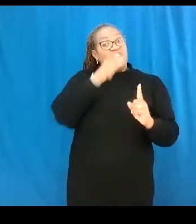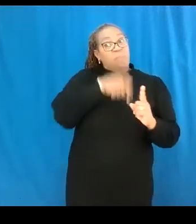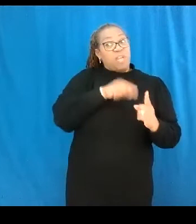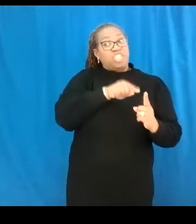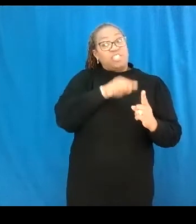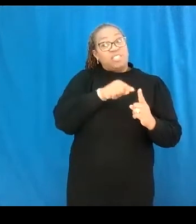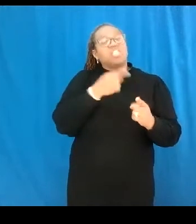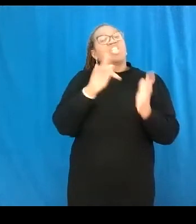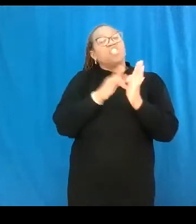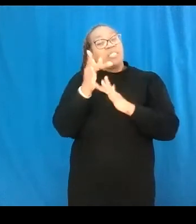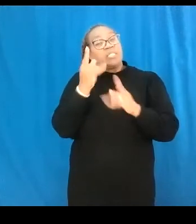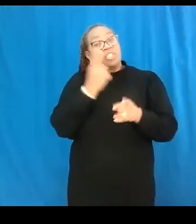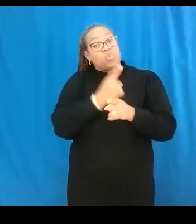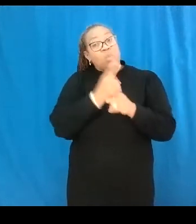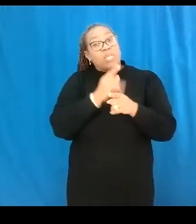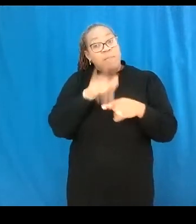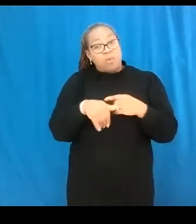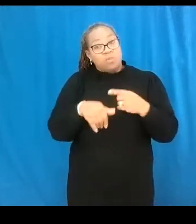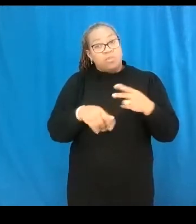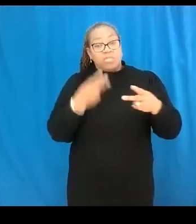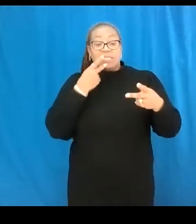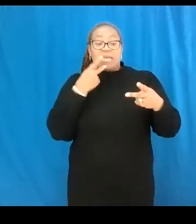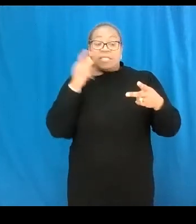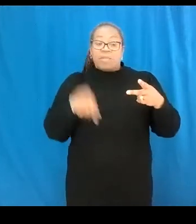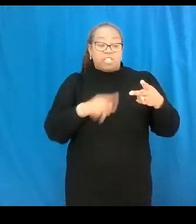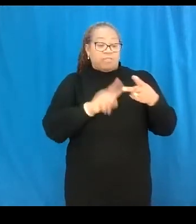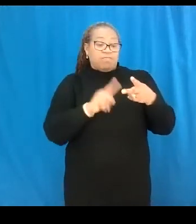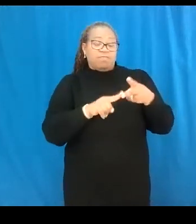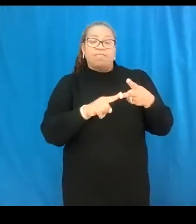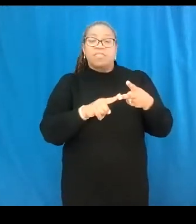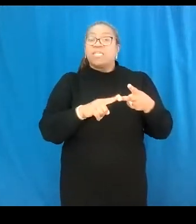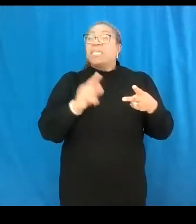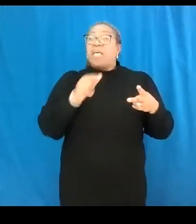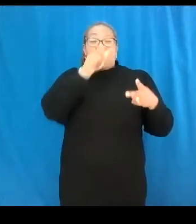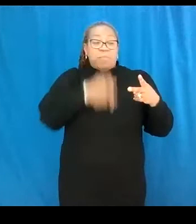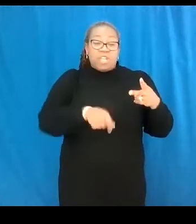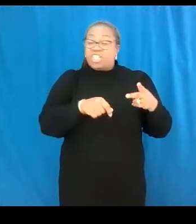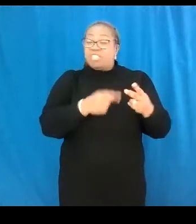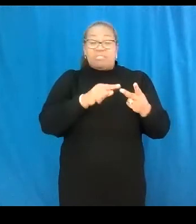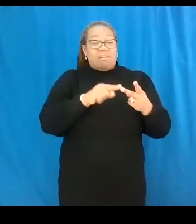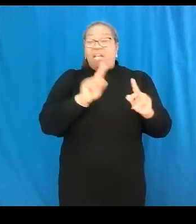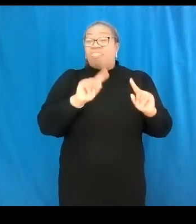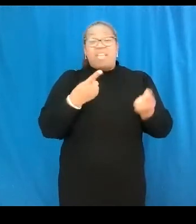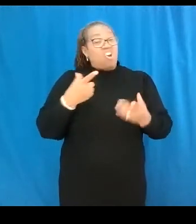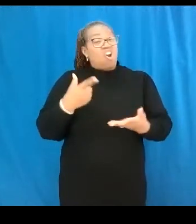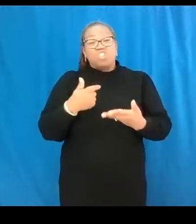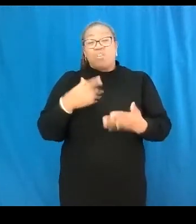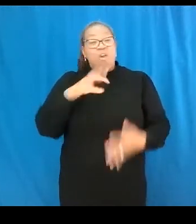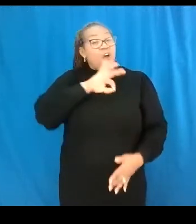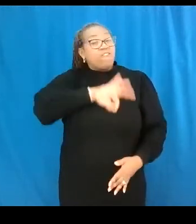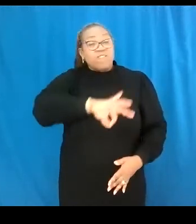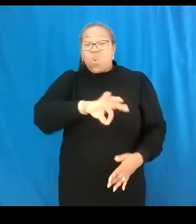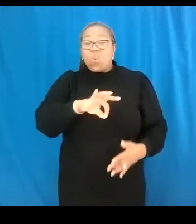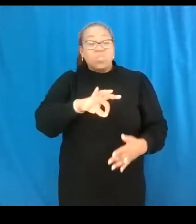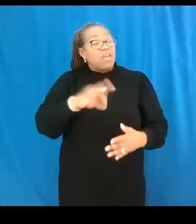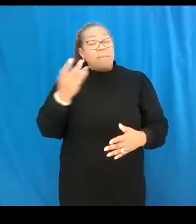that Jesus is describing. The second type of people are those who can't even afford your help. They can't afford to pay you